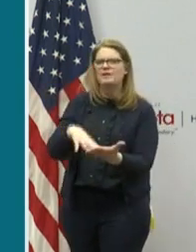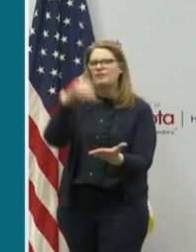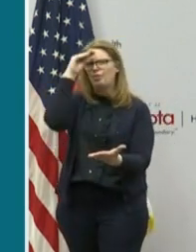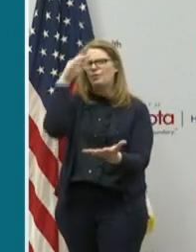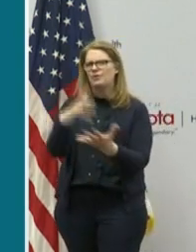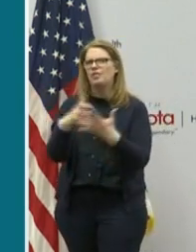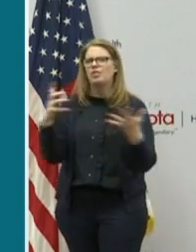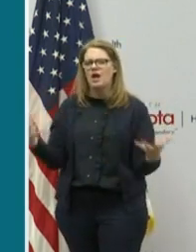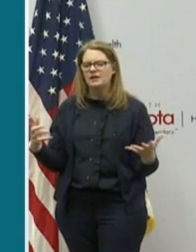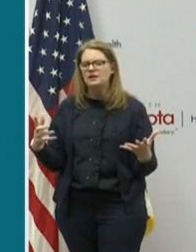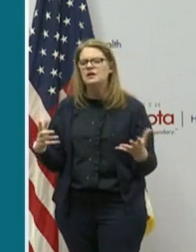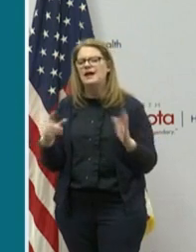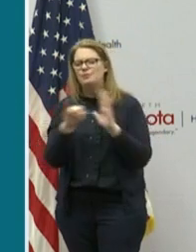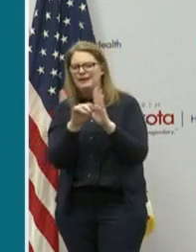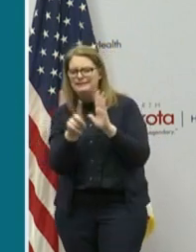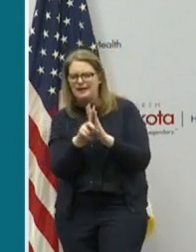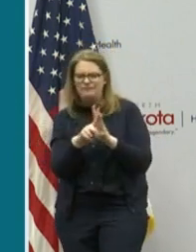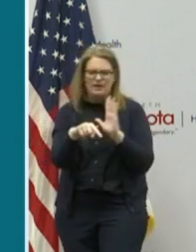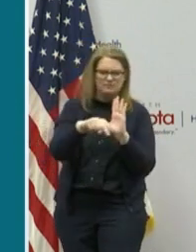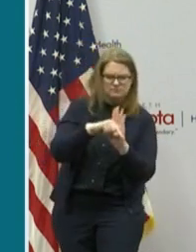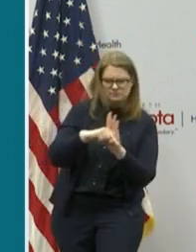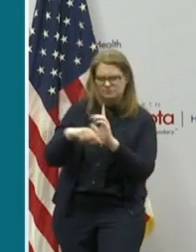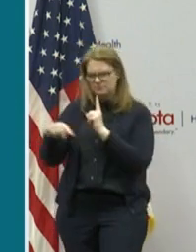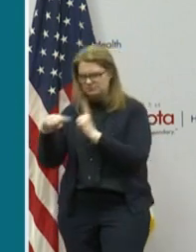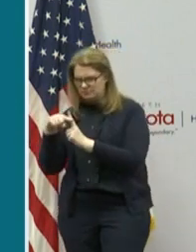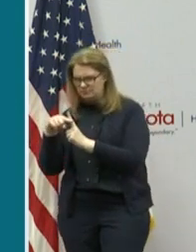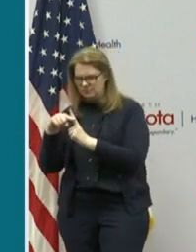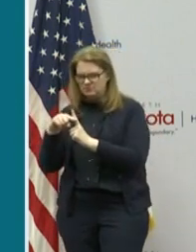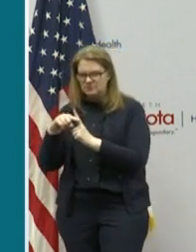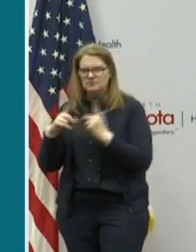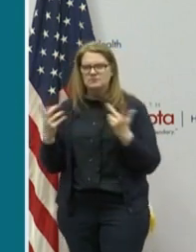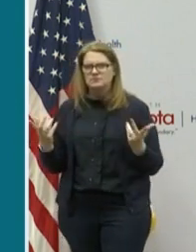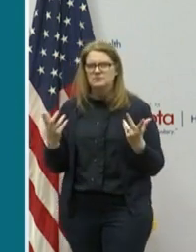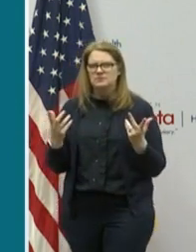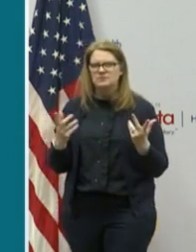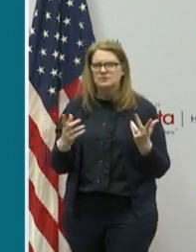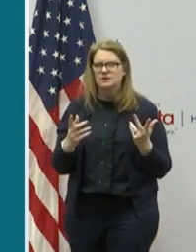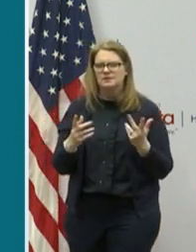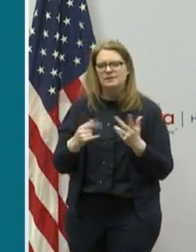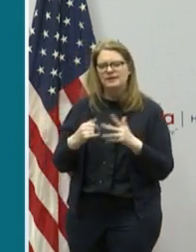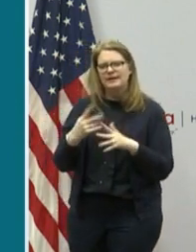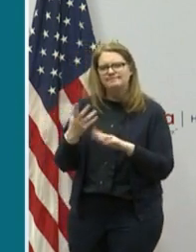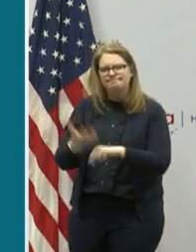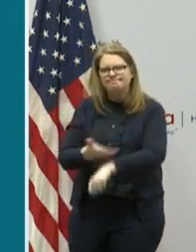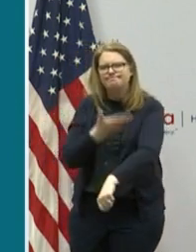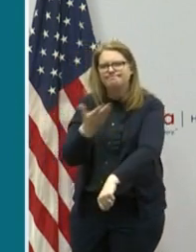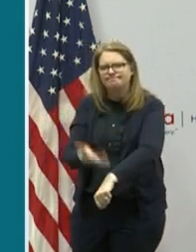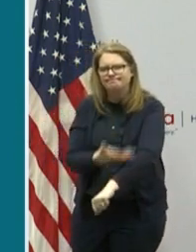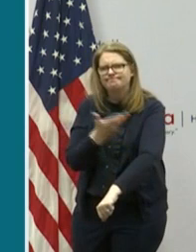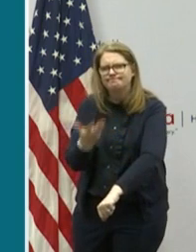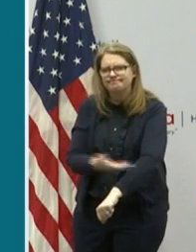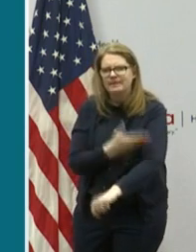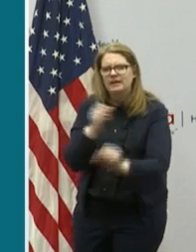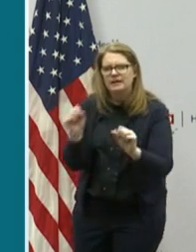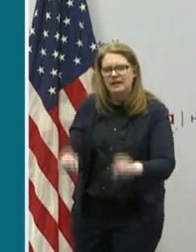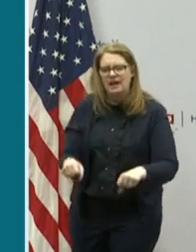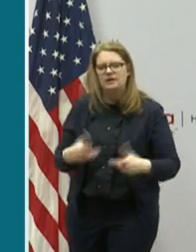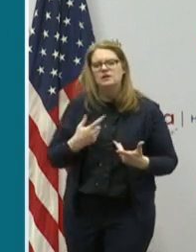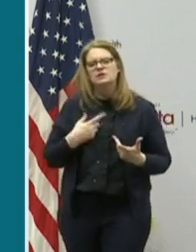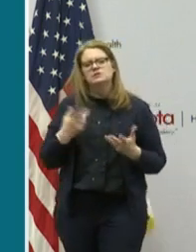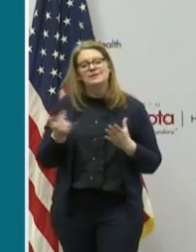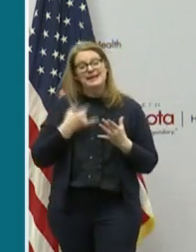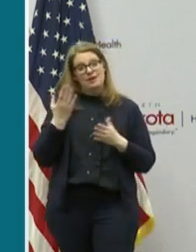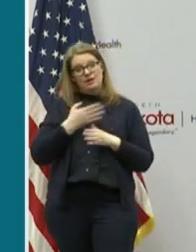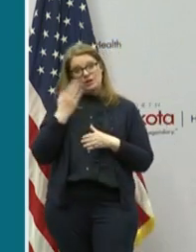improvements. And so in conclusion on this, I want to just say the last point about this is with this decision. We know